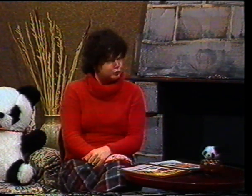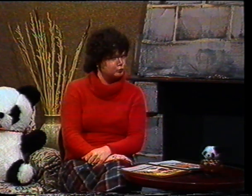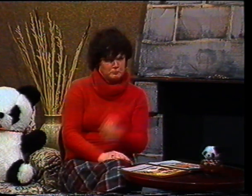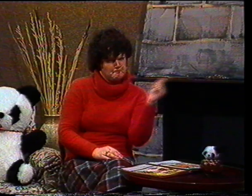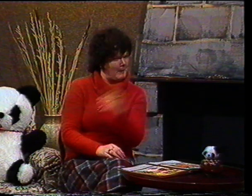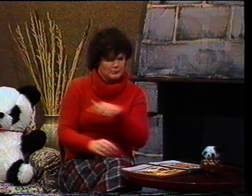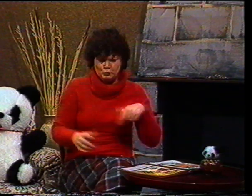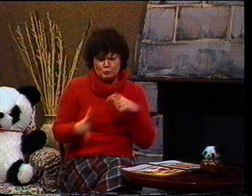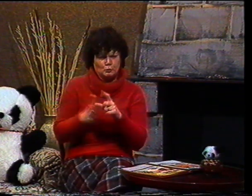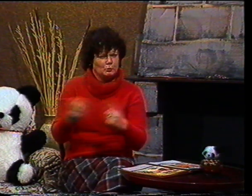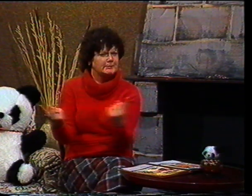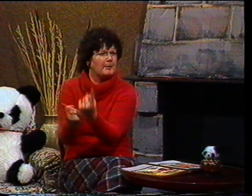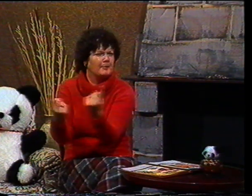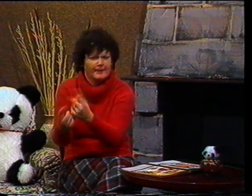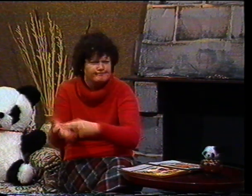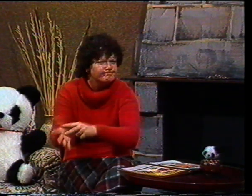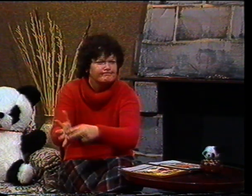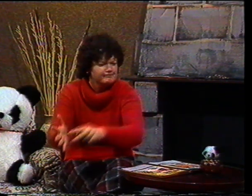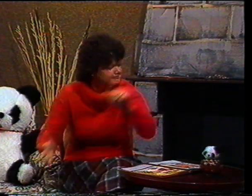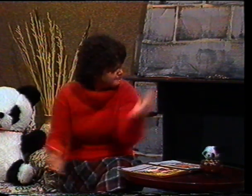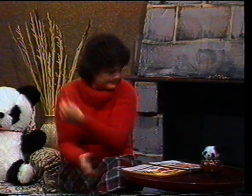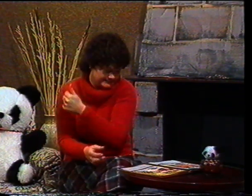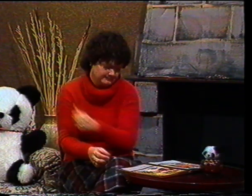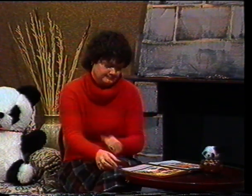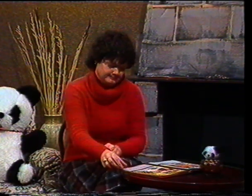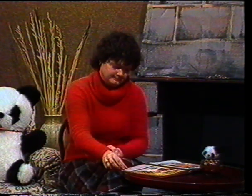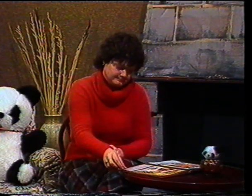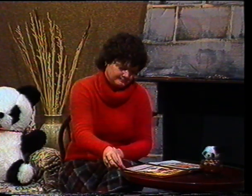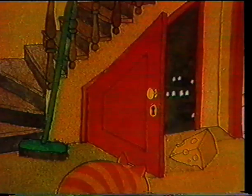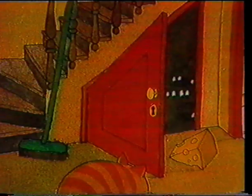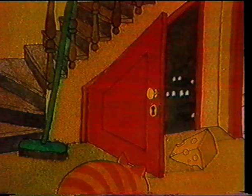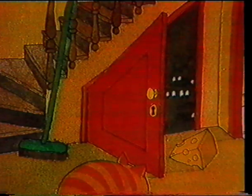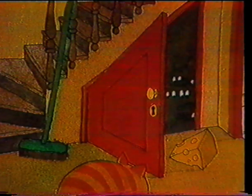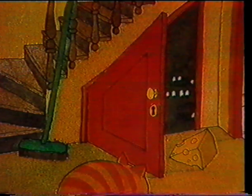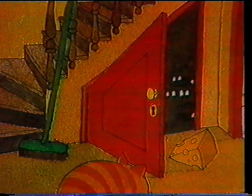We'll have to do something. We'll have to plan something."